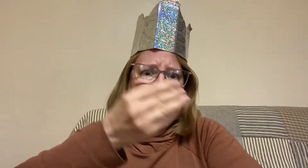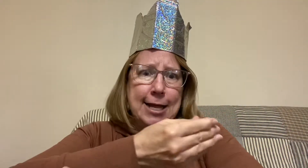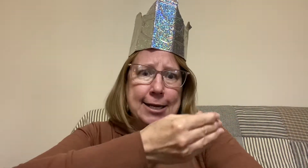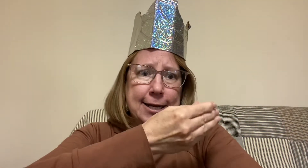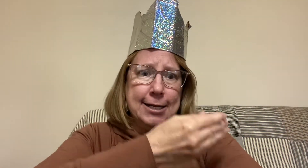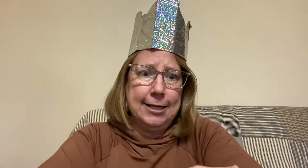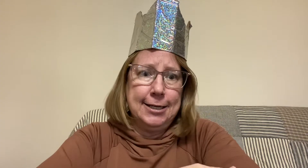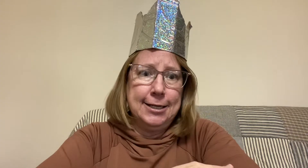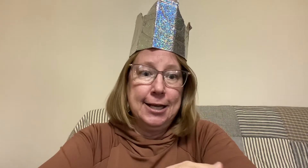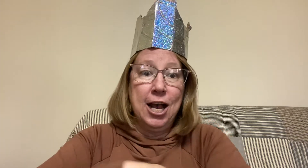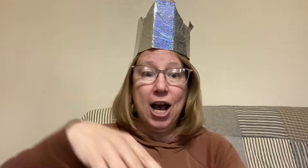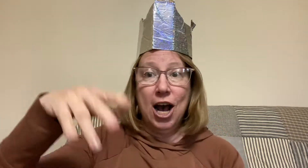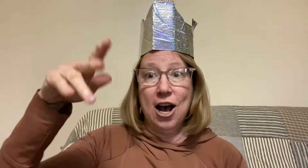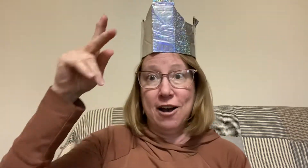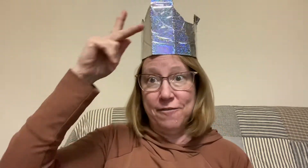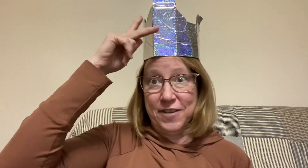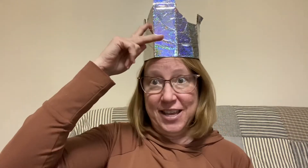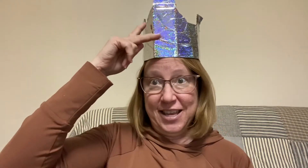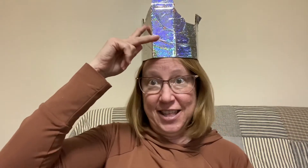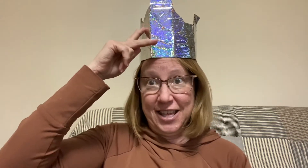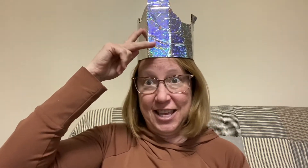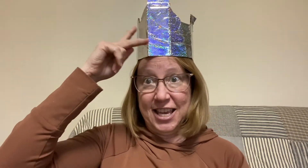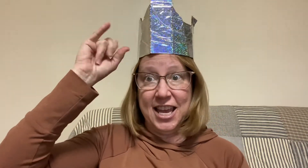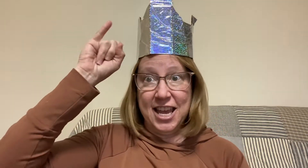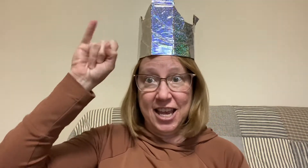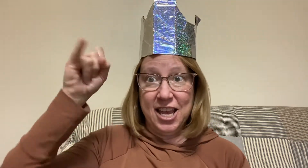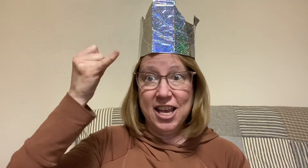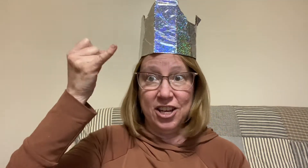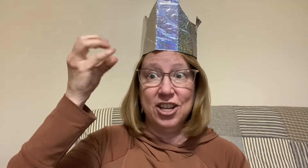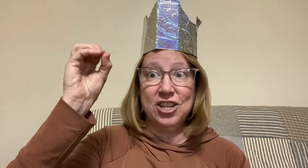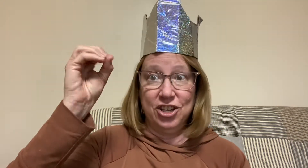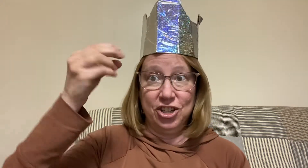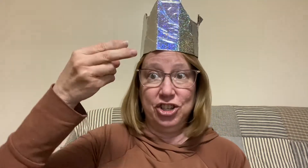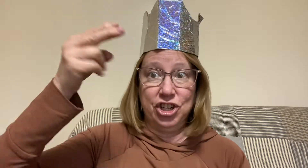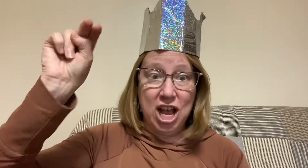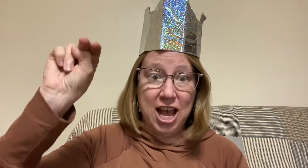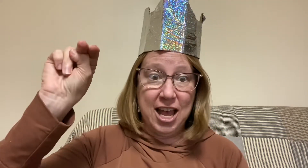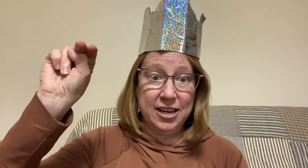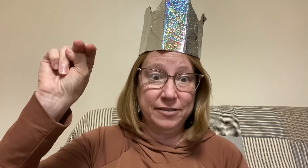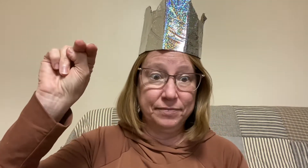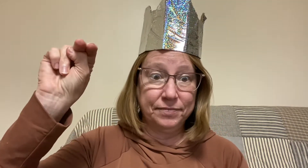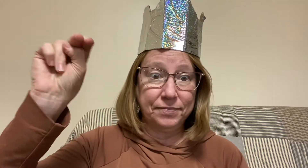great-grandson of King John.